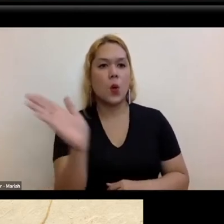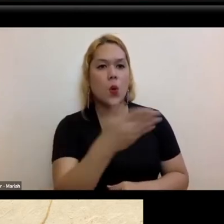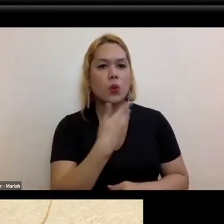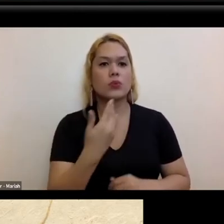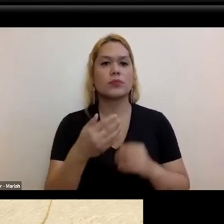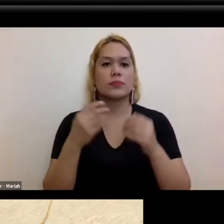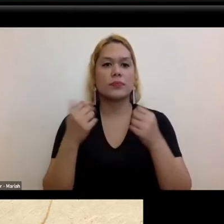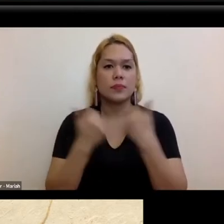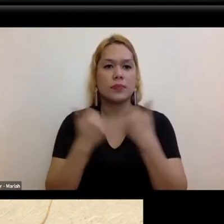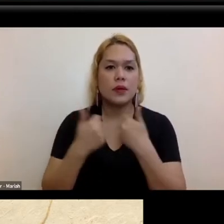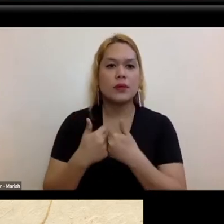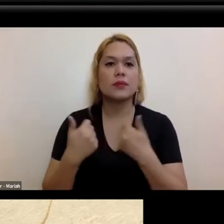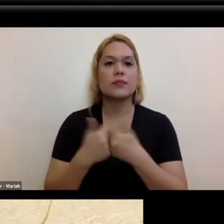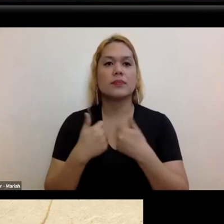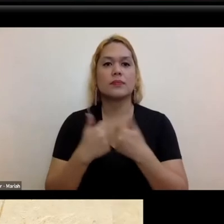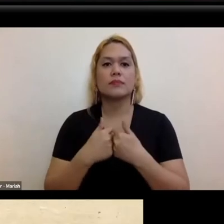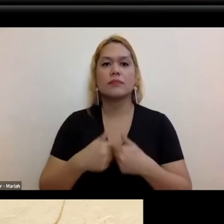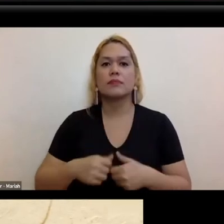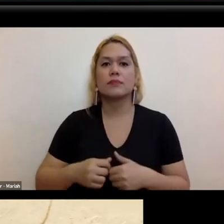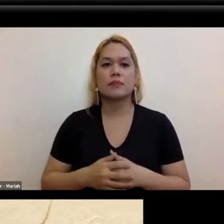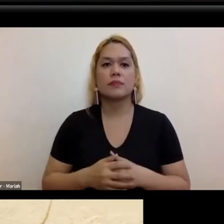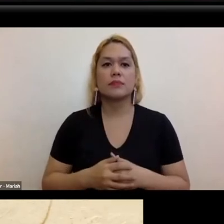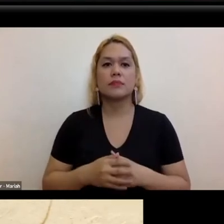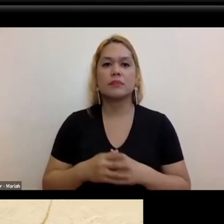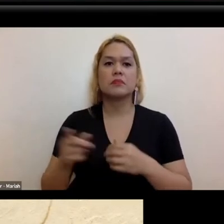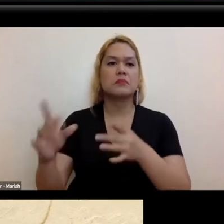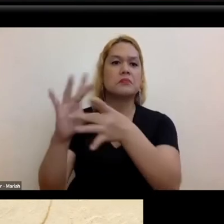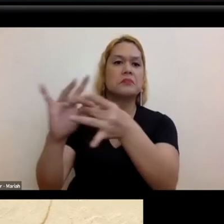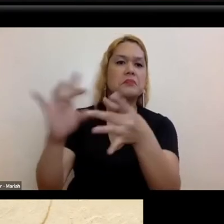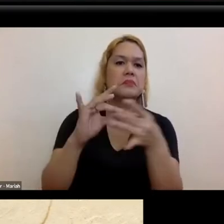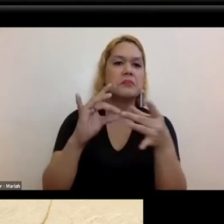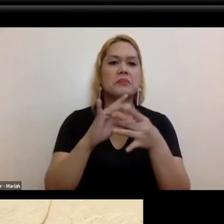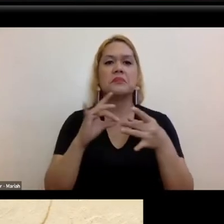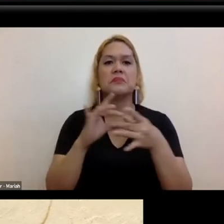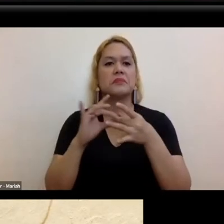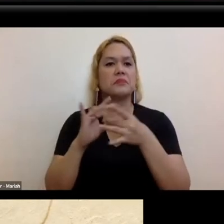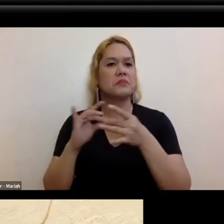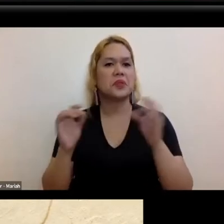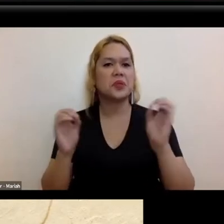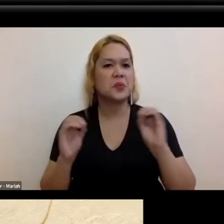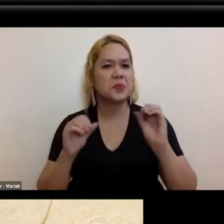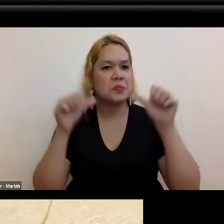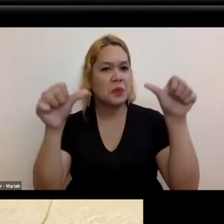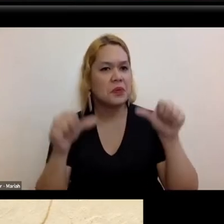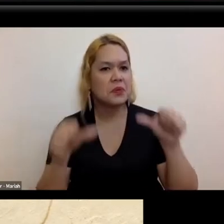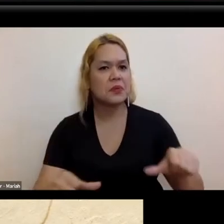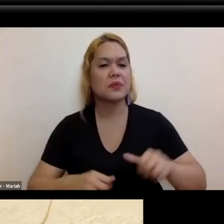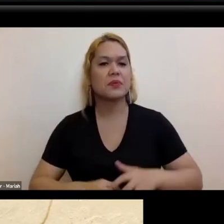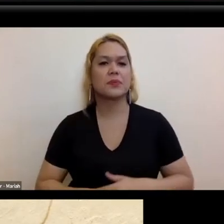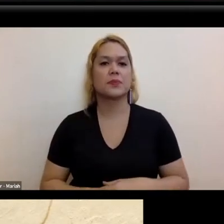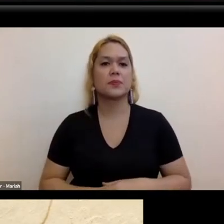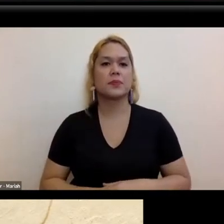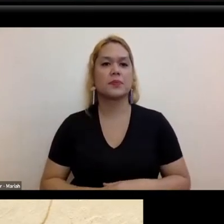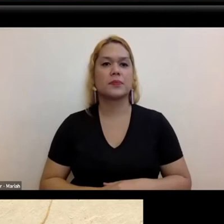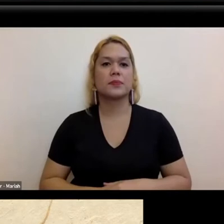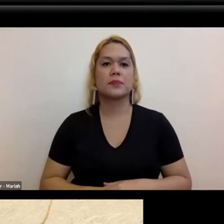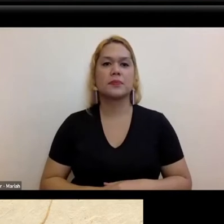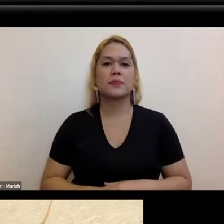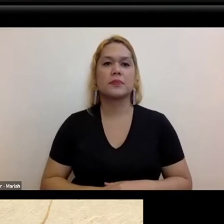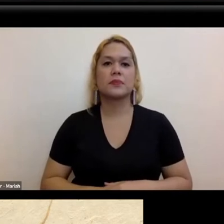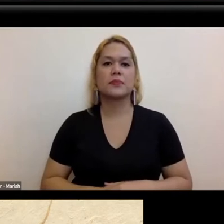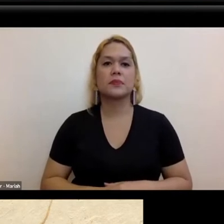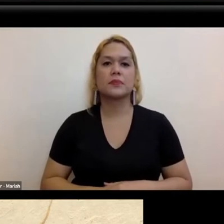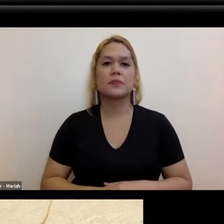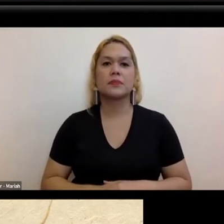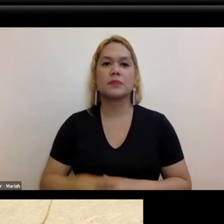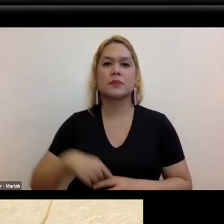say, harmless. That when you walk on all fours,